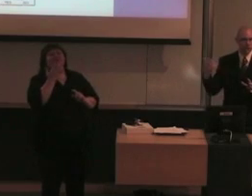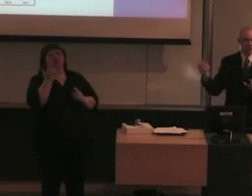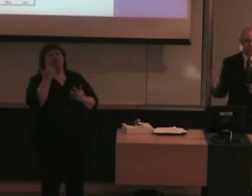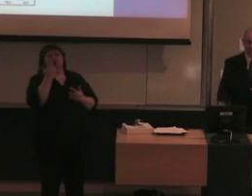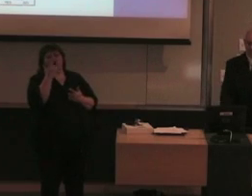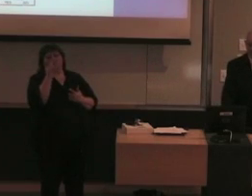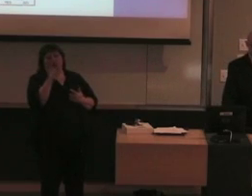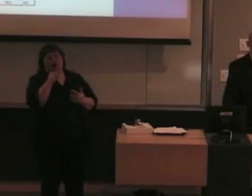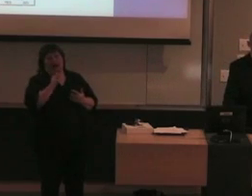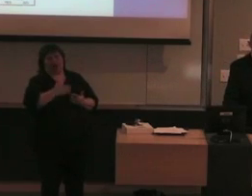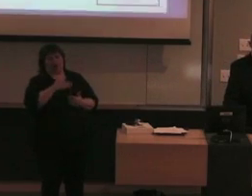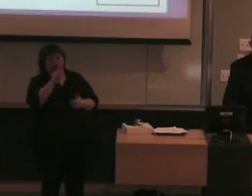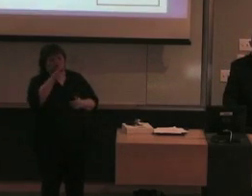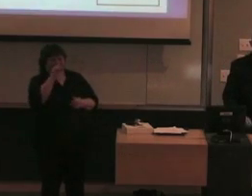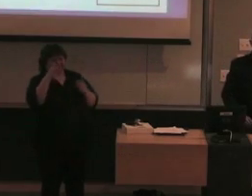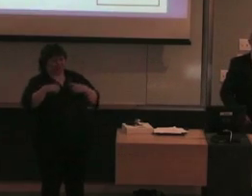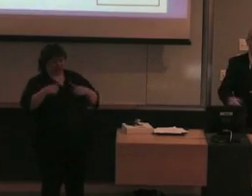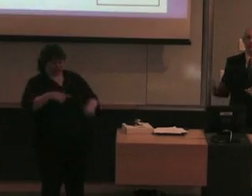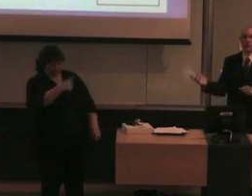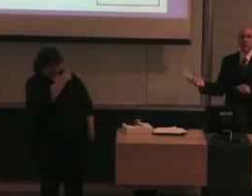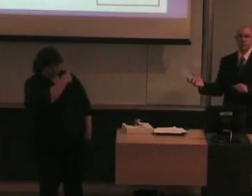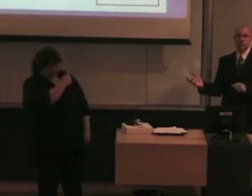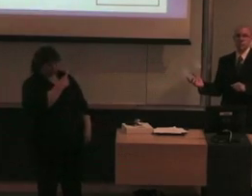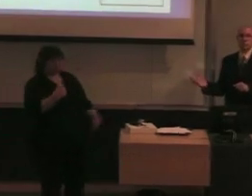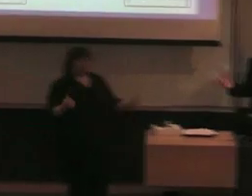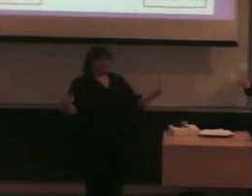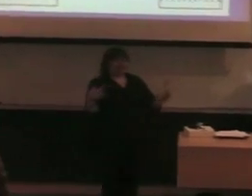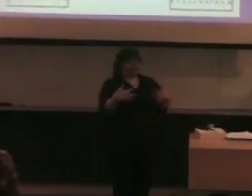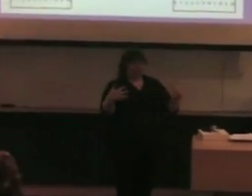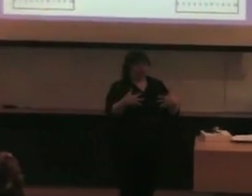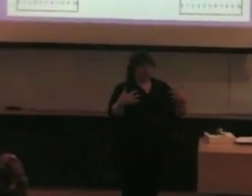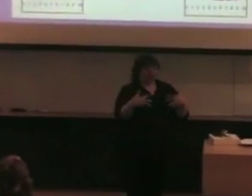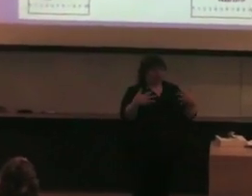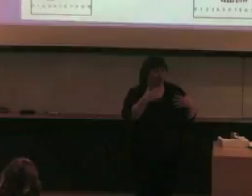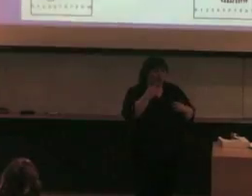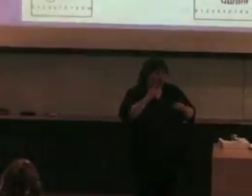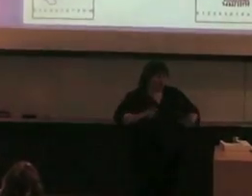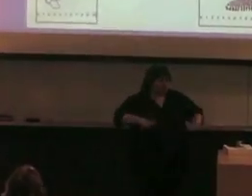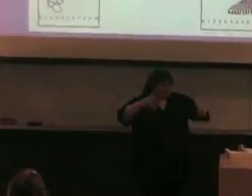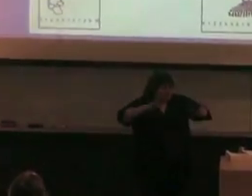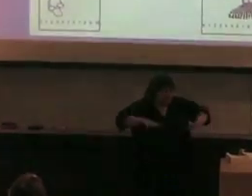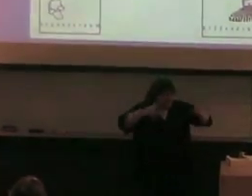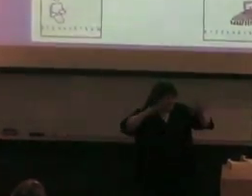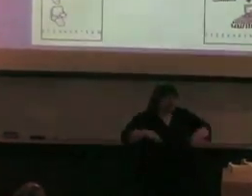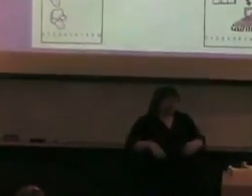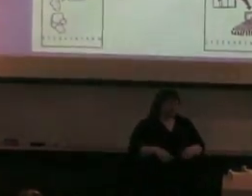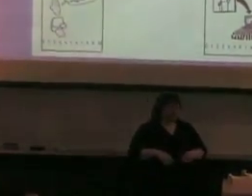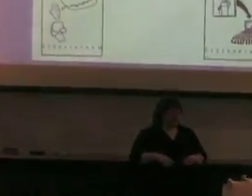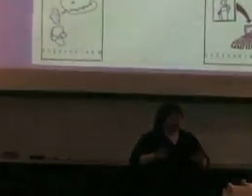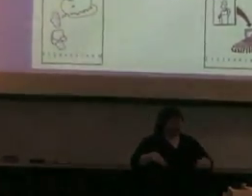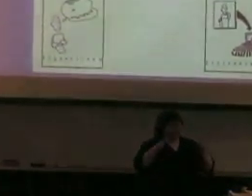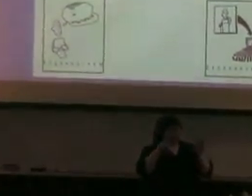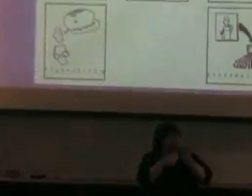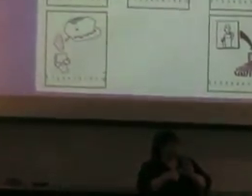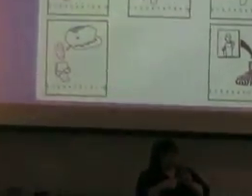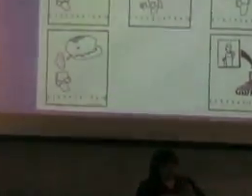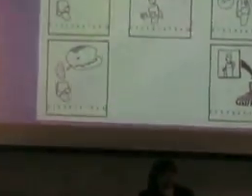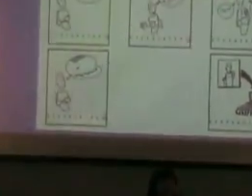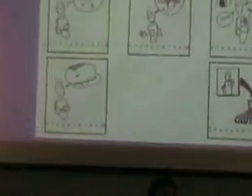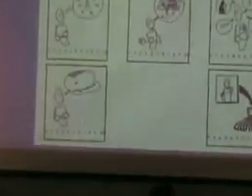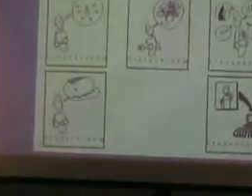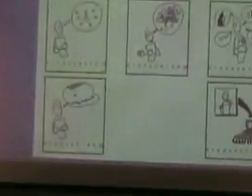here. So this is depression, fear, or anxiety disorders itself. This is